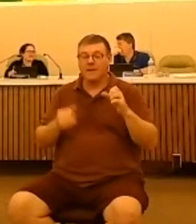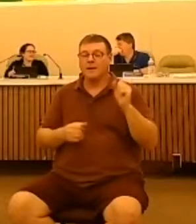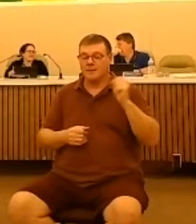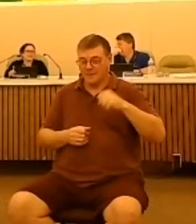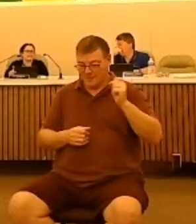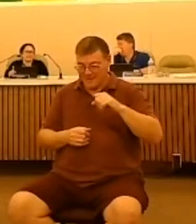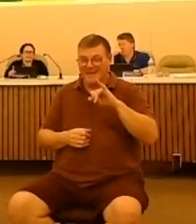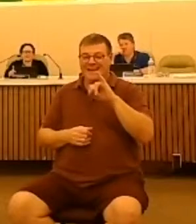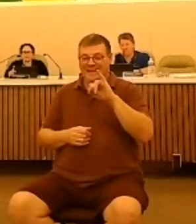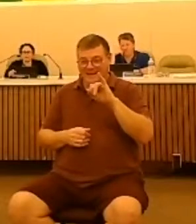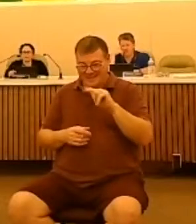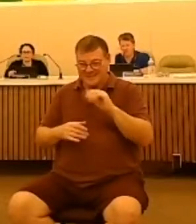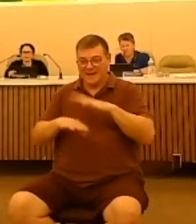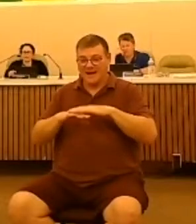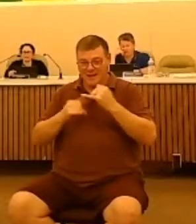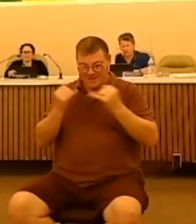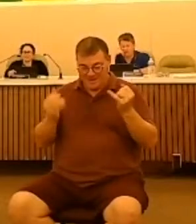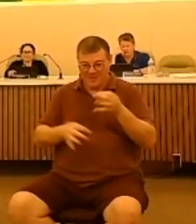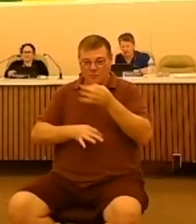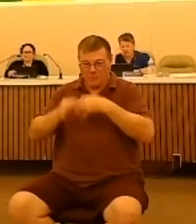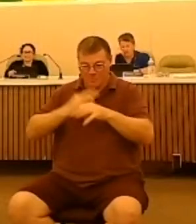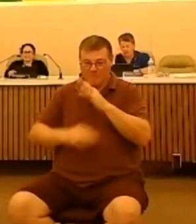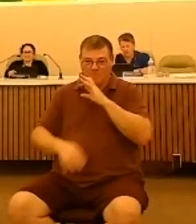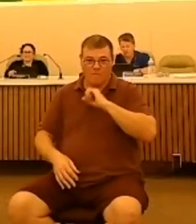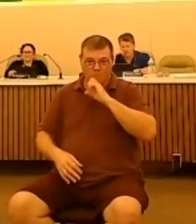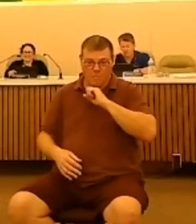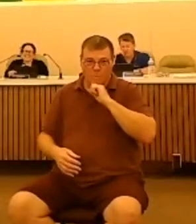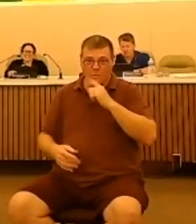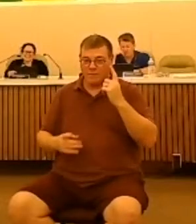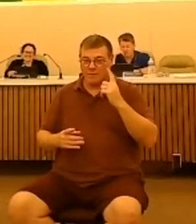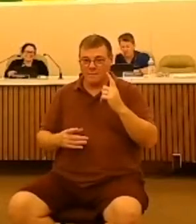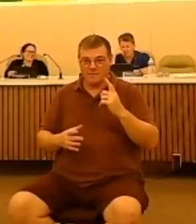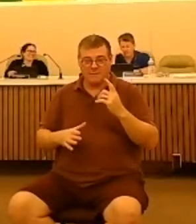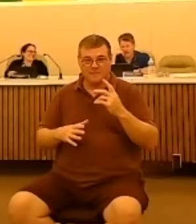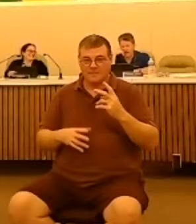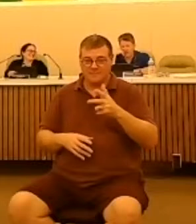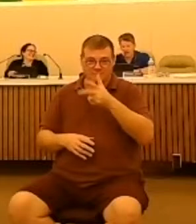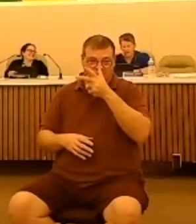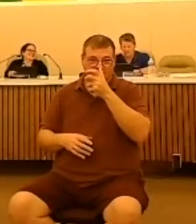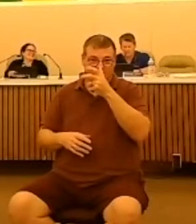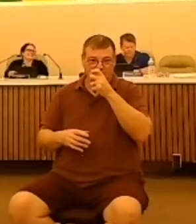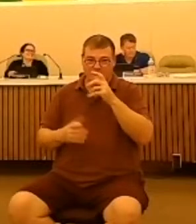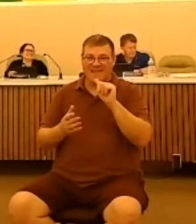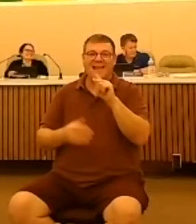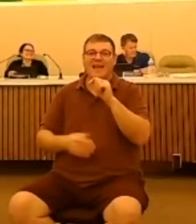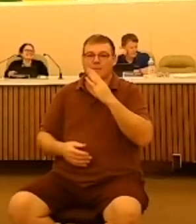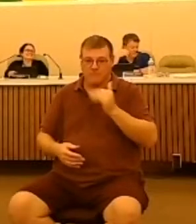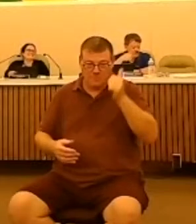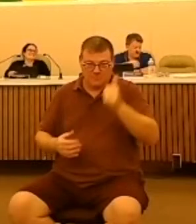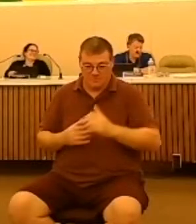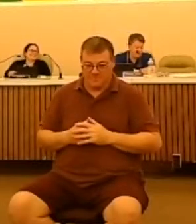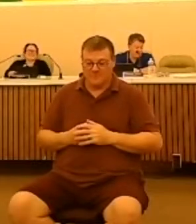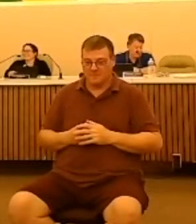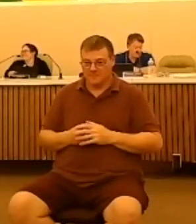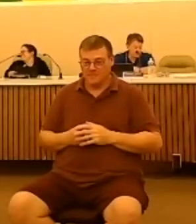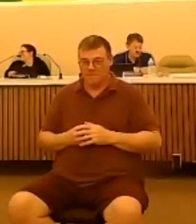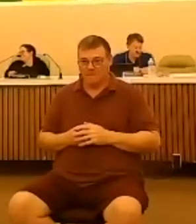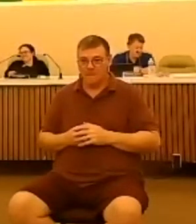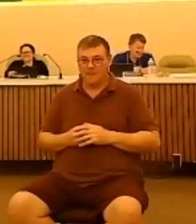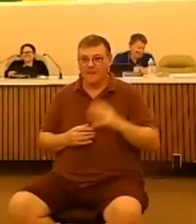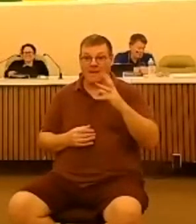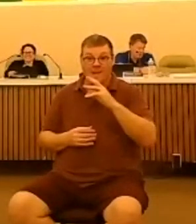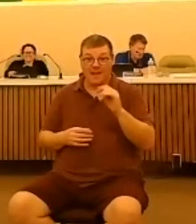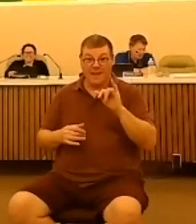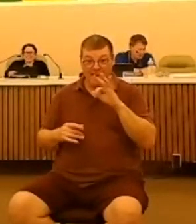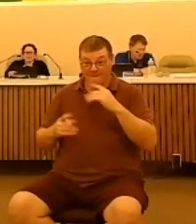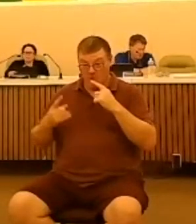the Oh, online, it is the yes, it's online reg- replacing okay. the old one that's been buggy at best. 828. If it's Wow. worked, it's